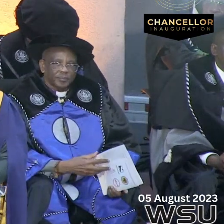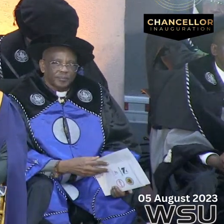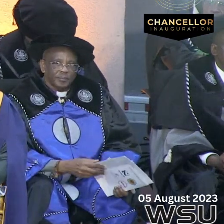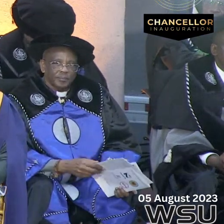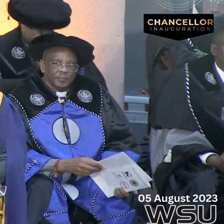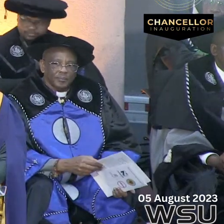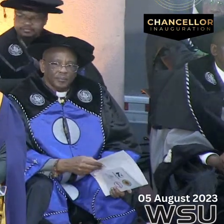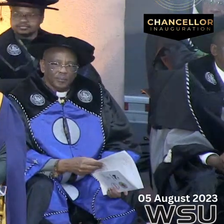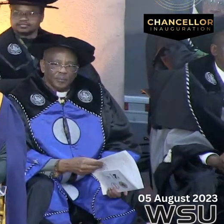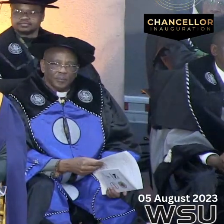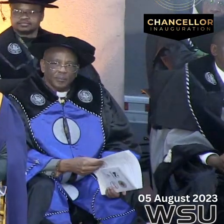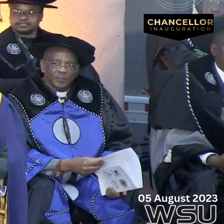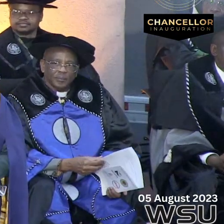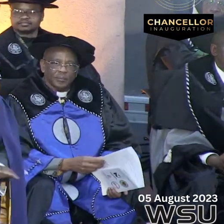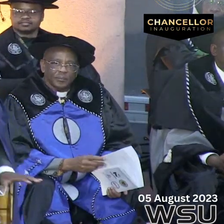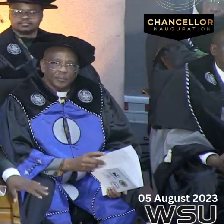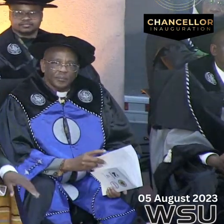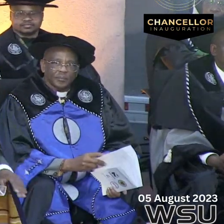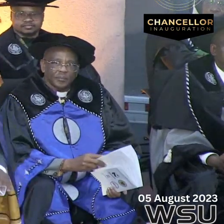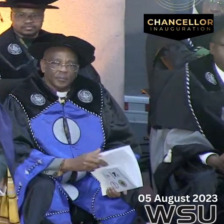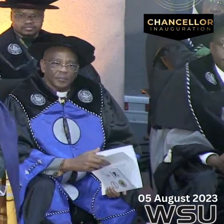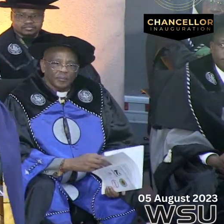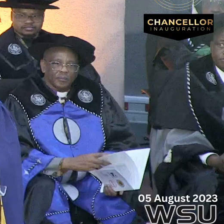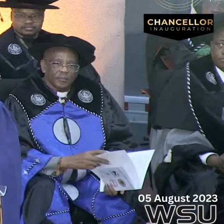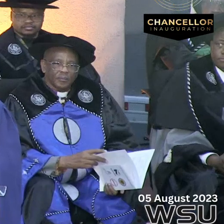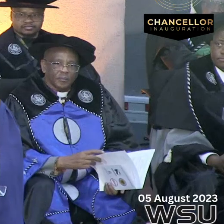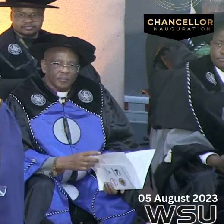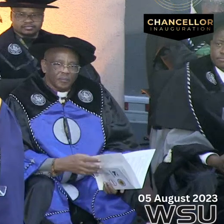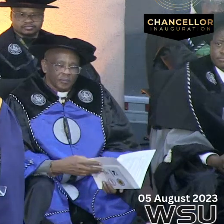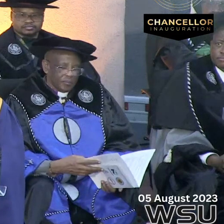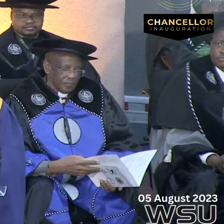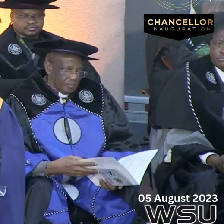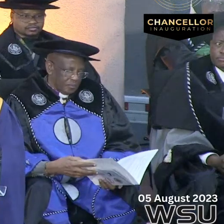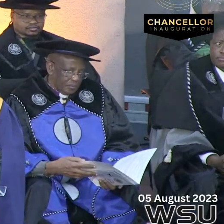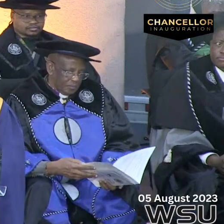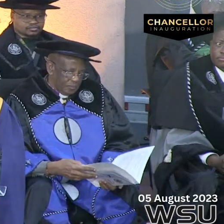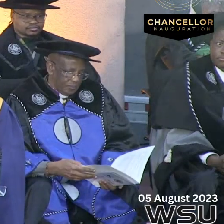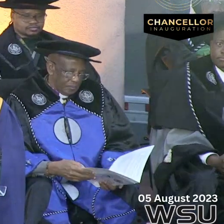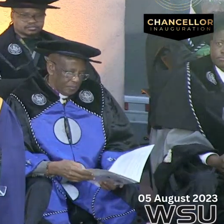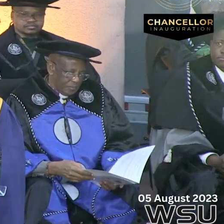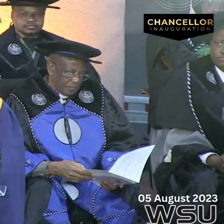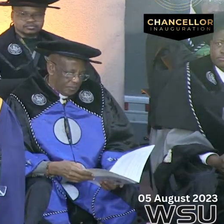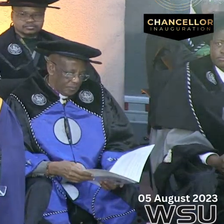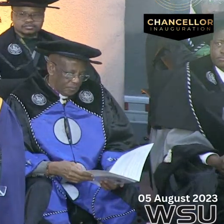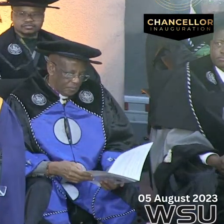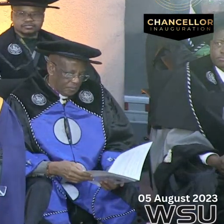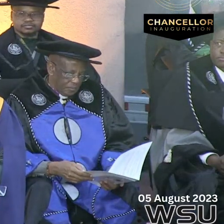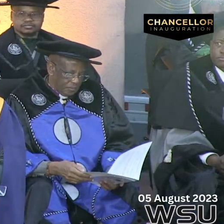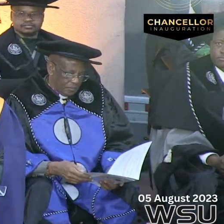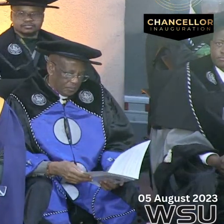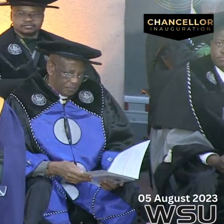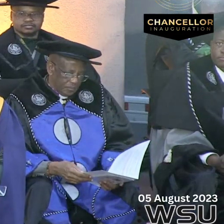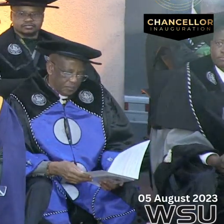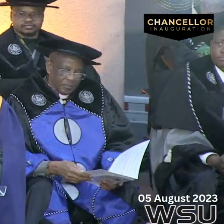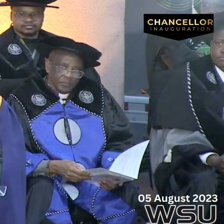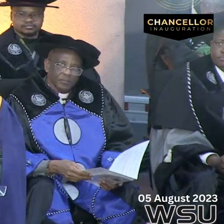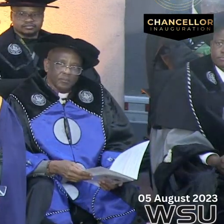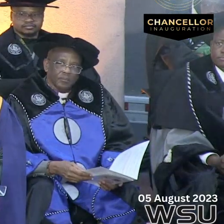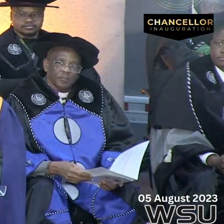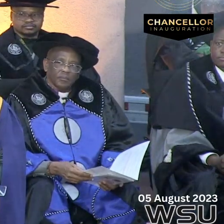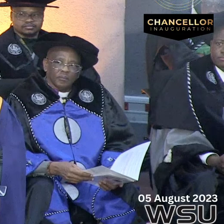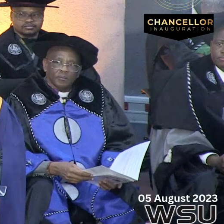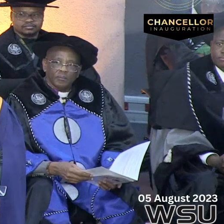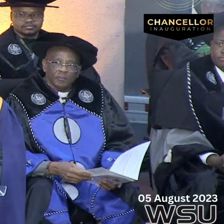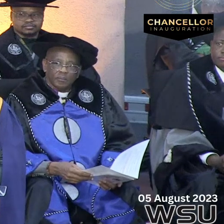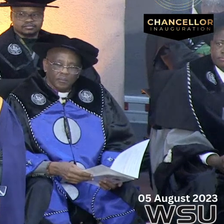the Chancellor's procession on stage will be the first to leave the auditorium and will be followed by